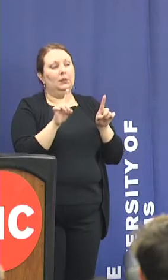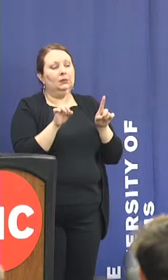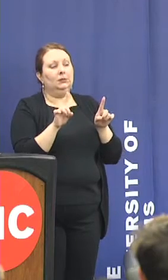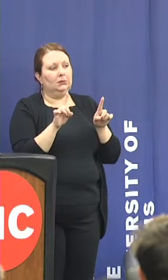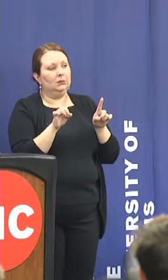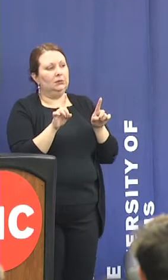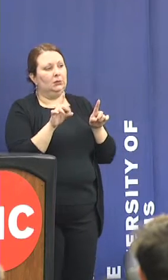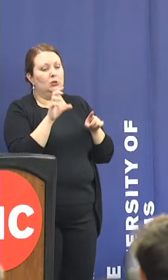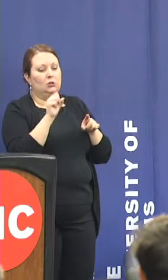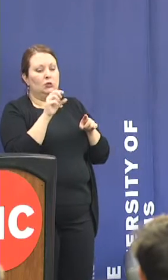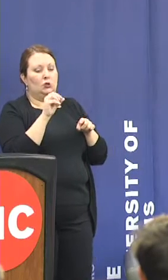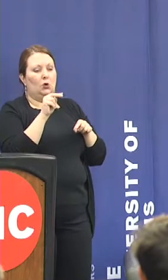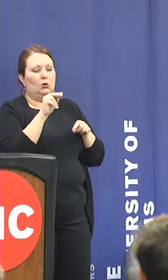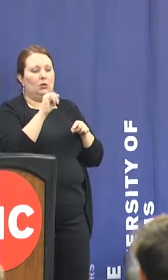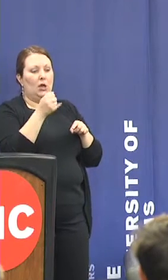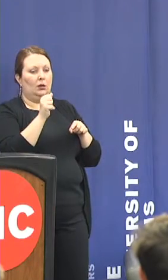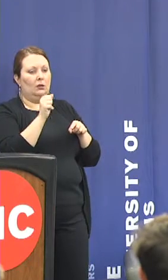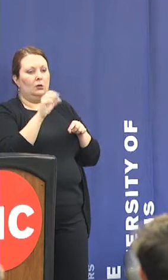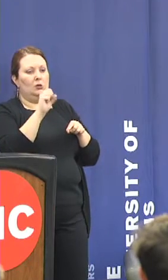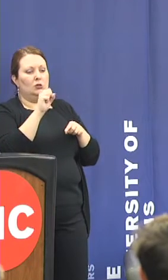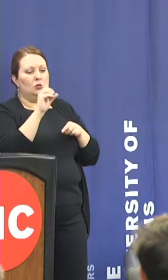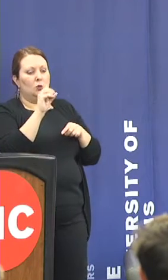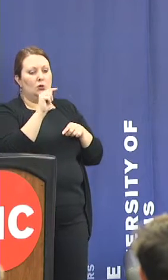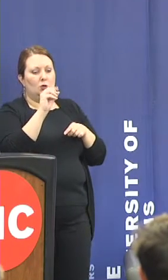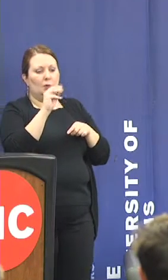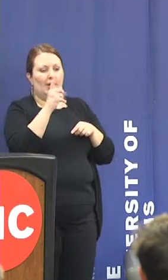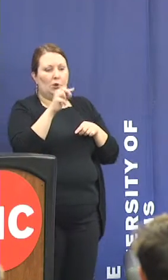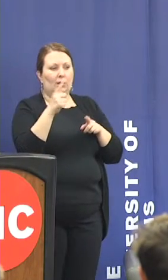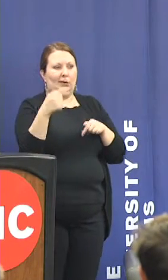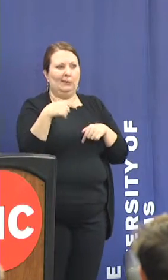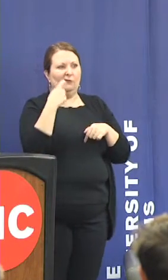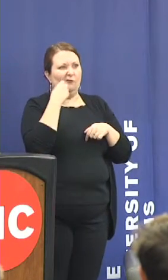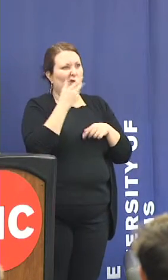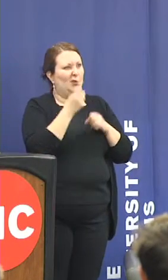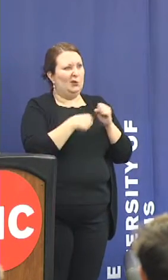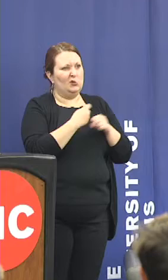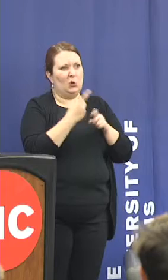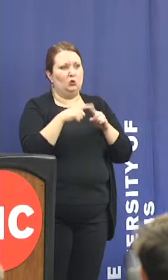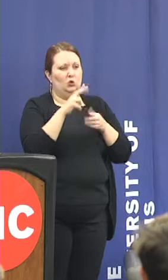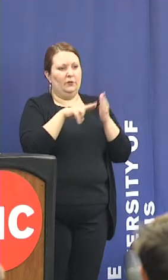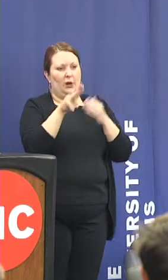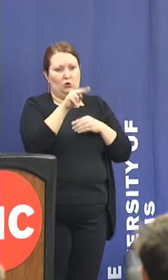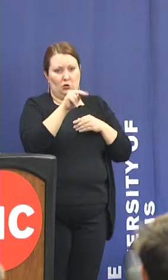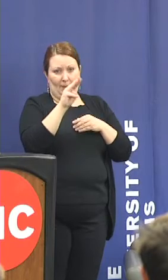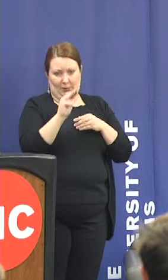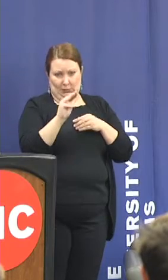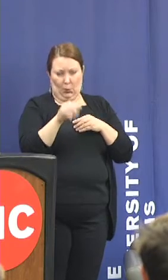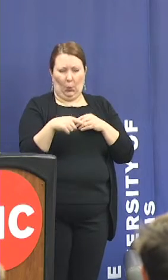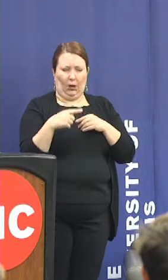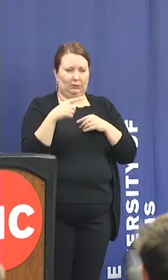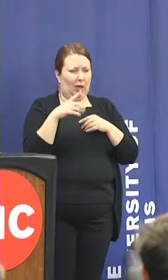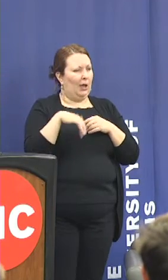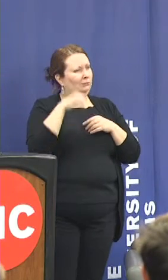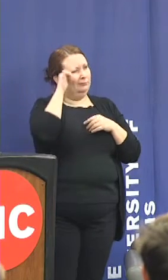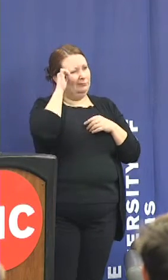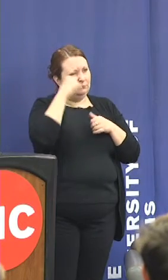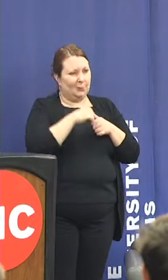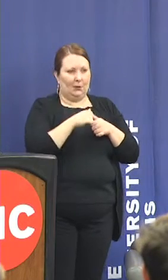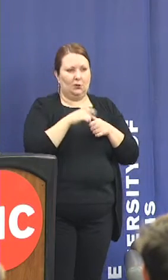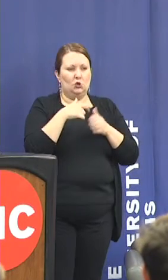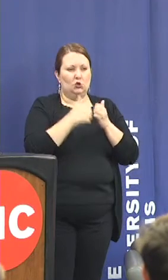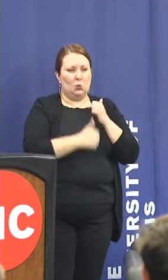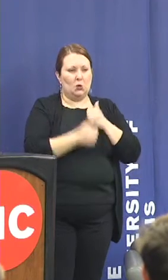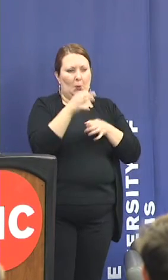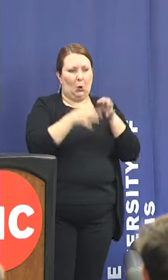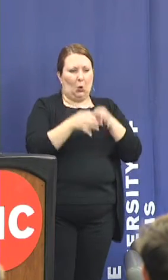you know, Sonia Sotomayor came to speak at the University of New Mexico several years ago, and I'll never forget that one of the things that a Supreme Court